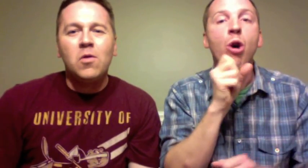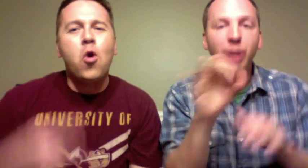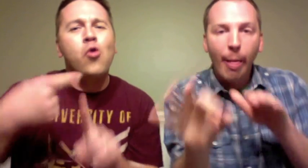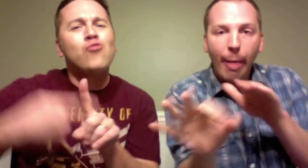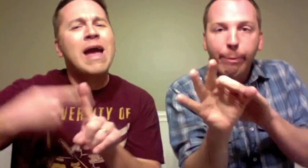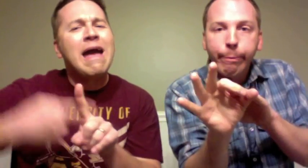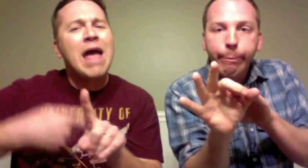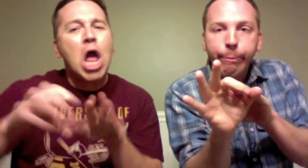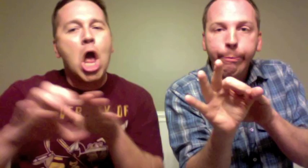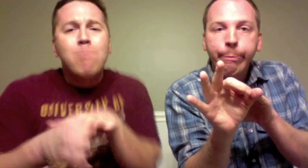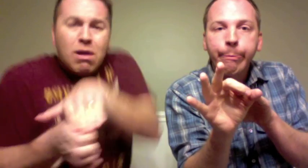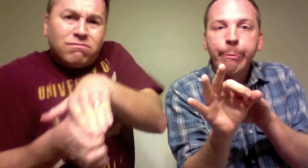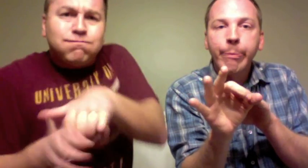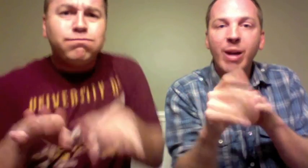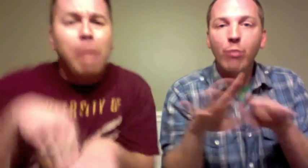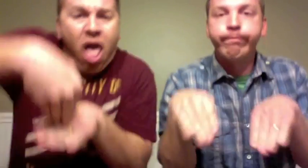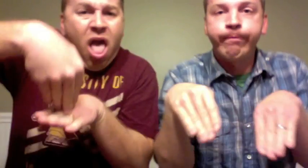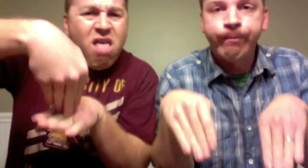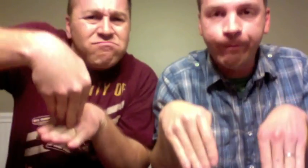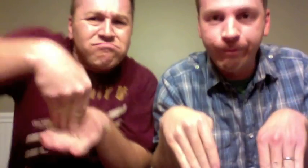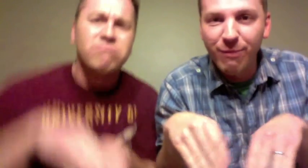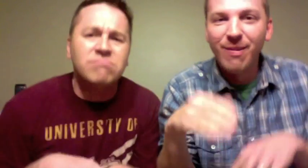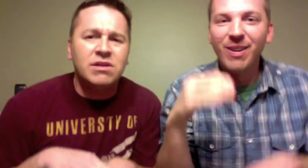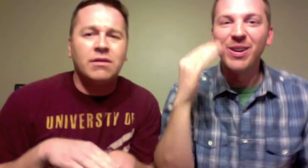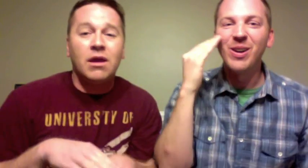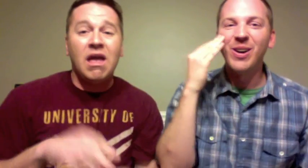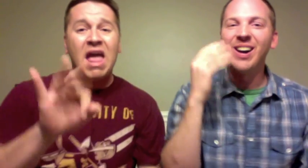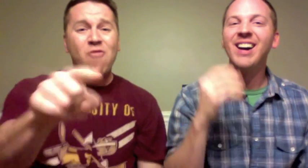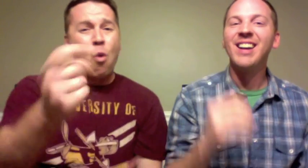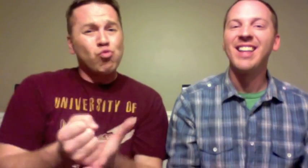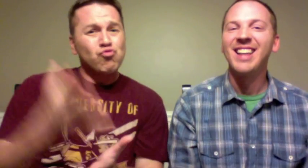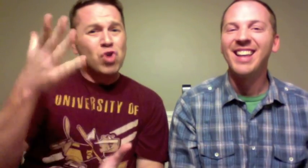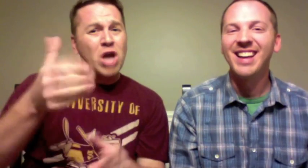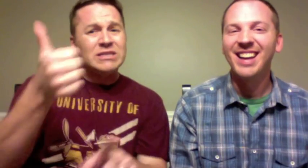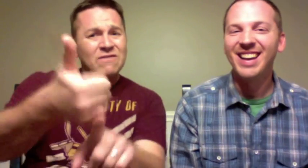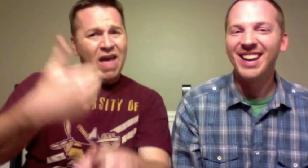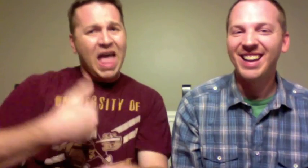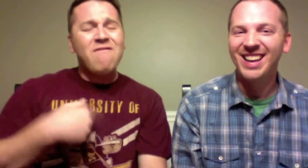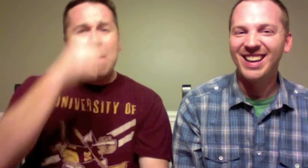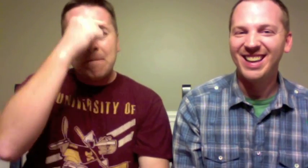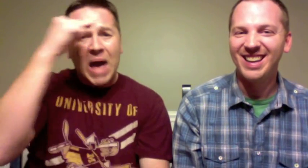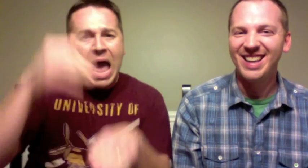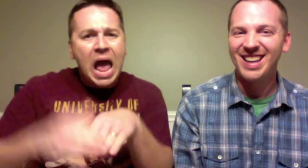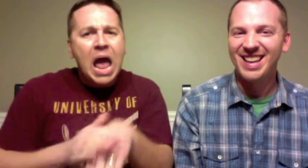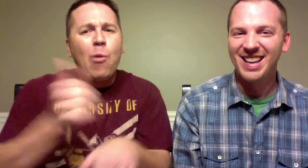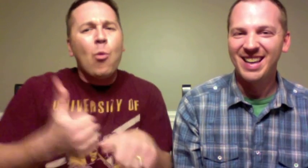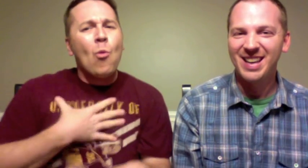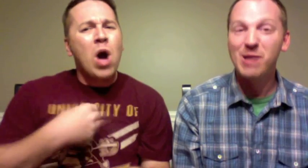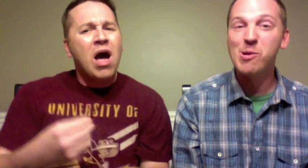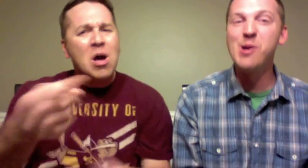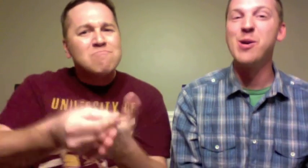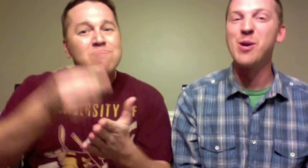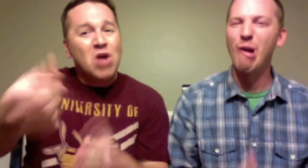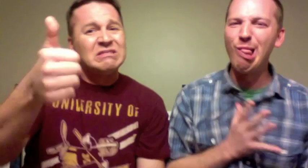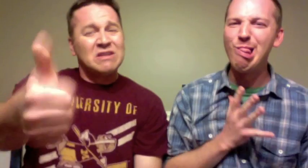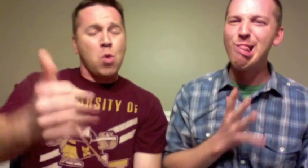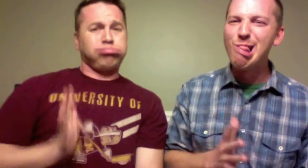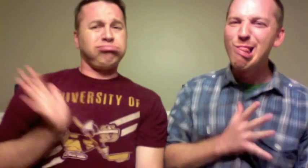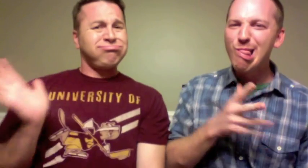orange rental We'd rent stoppers them. on the I front. love stopping You know, you fast. couldn't stop. If you were rich, you would buy your own. They'd be black or white. Ooh, those Oh, are they real